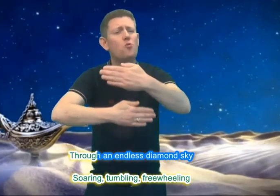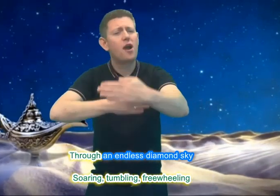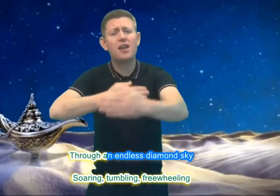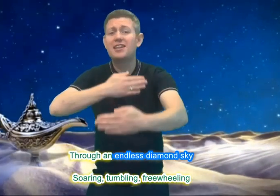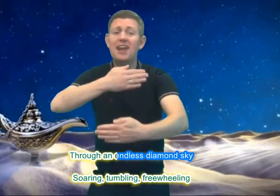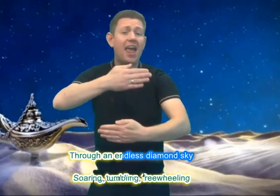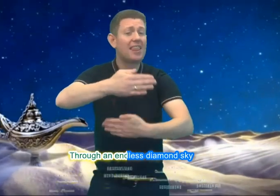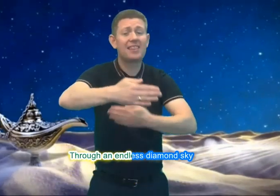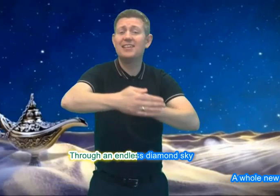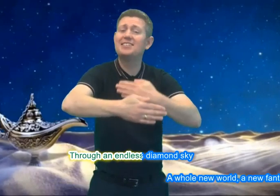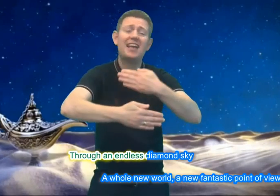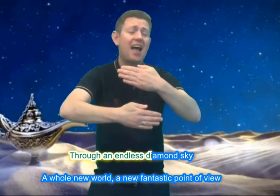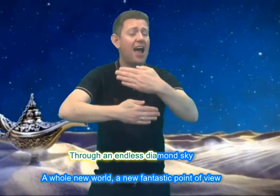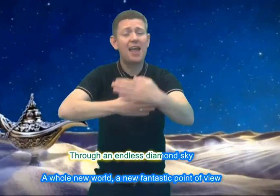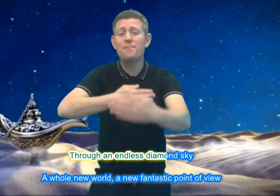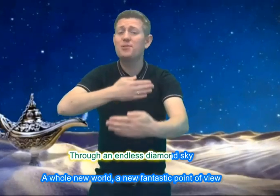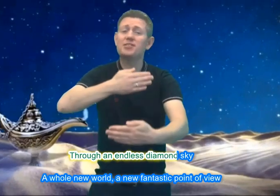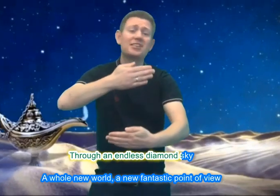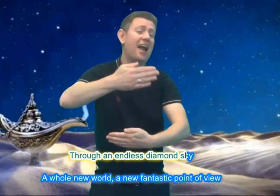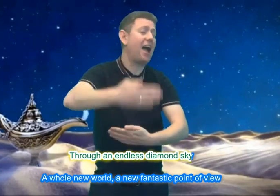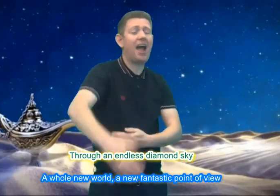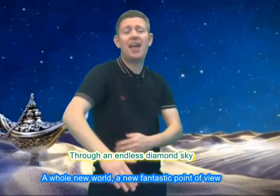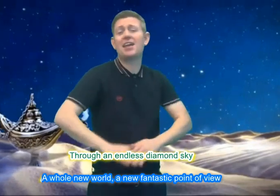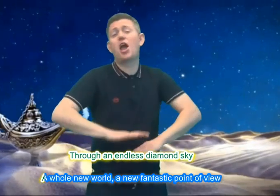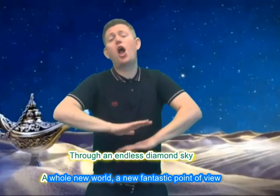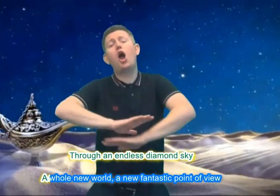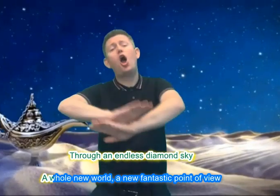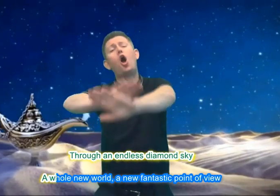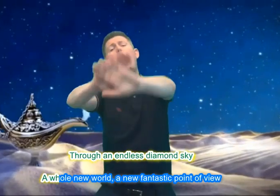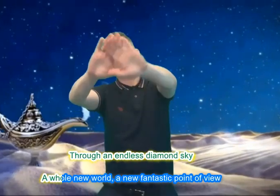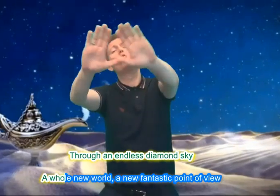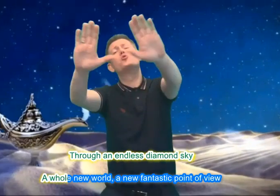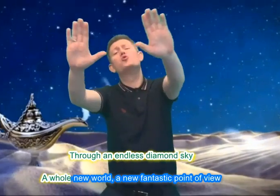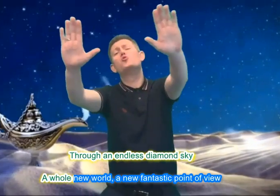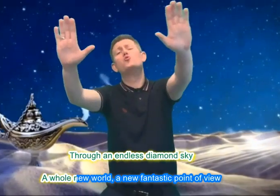through an endless diamond sky. A whole new